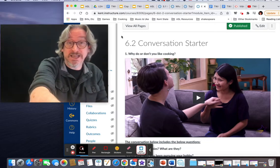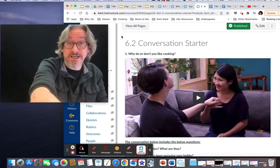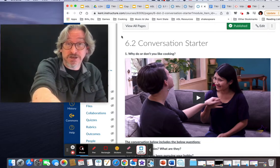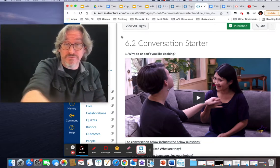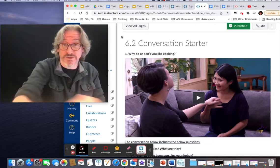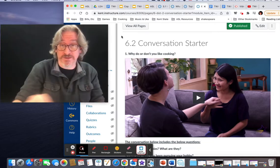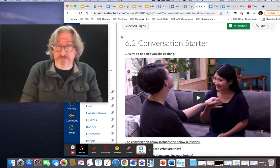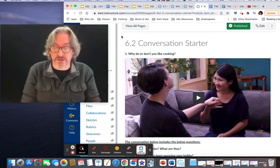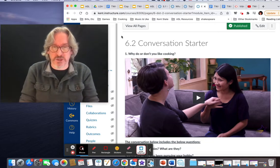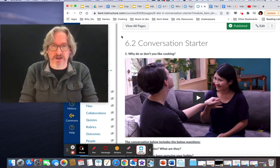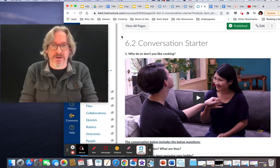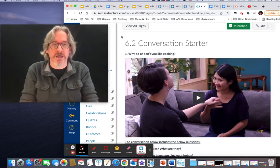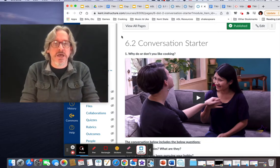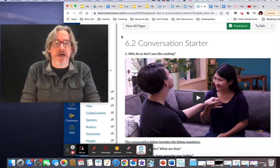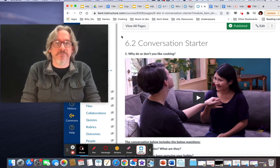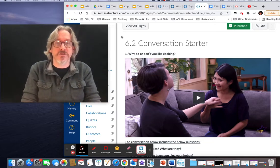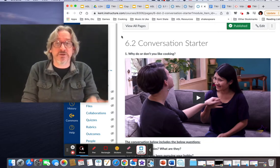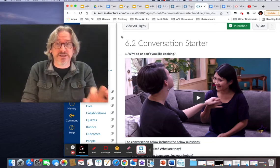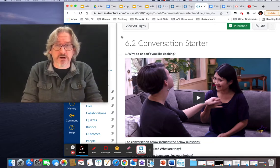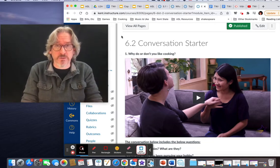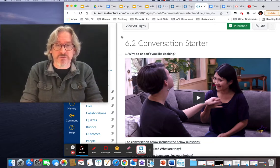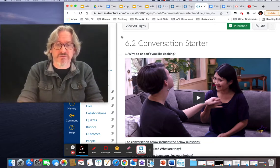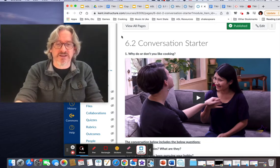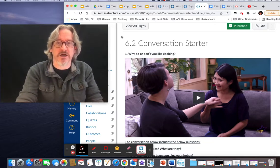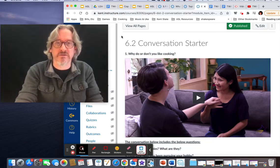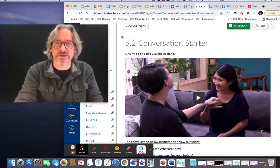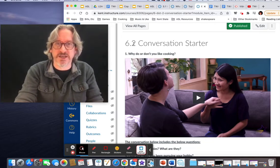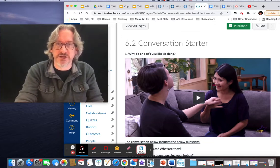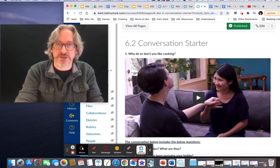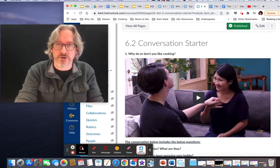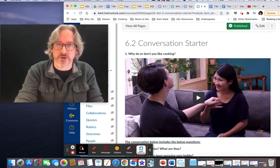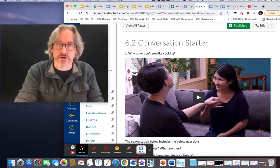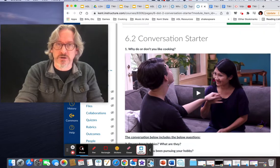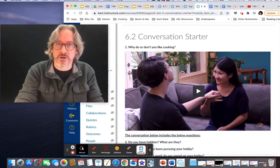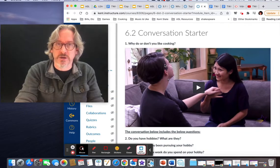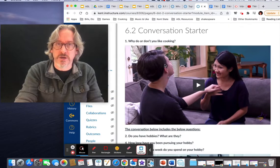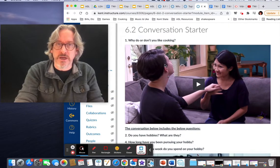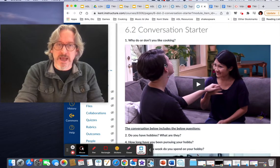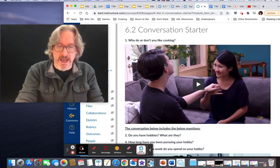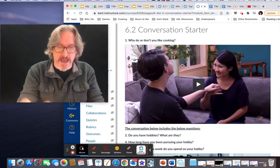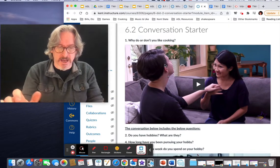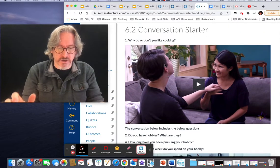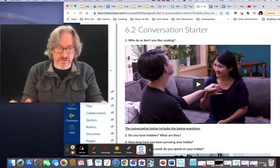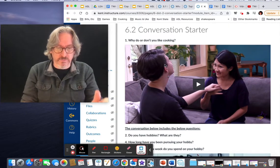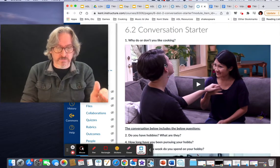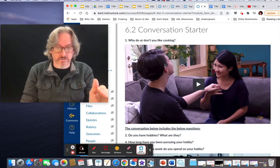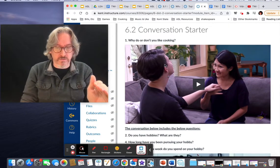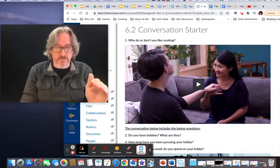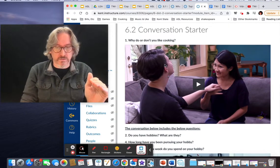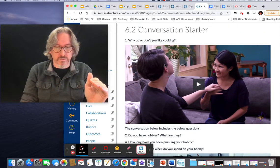frustratingly confusing. So anyway, so to start with, we've got the conversation starter, and